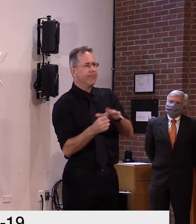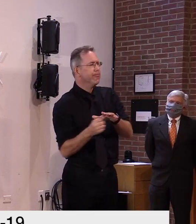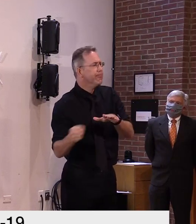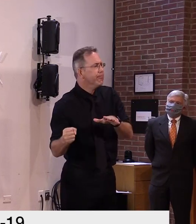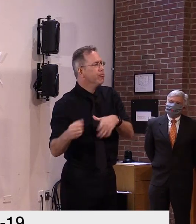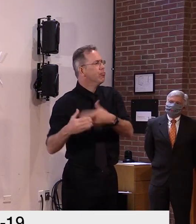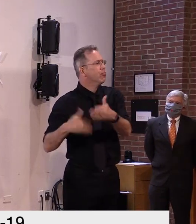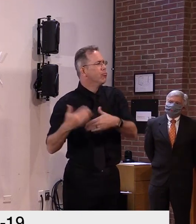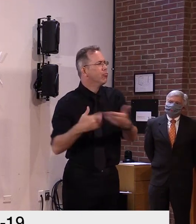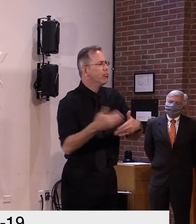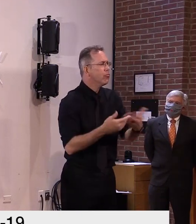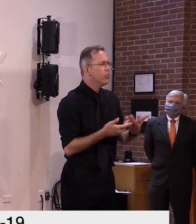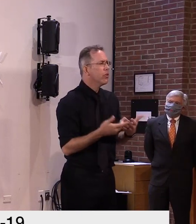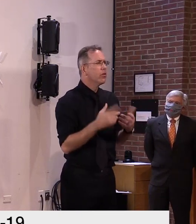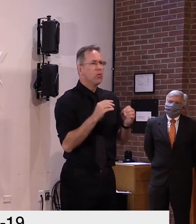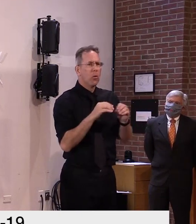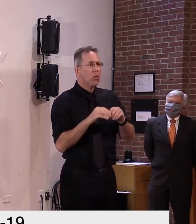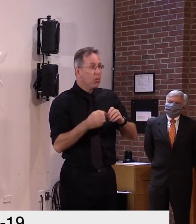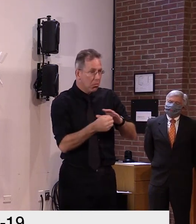transmission within a school.